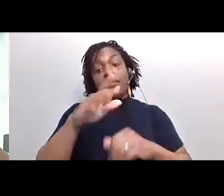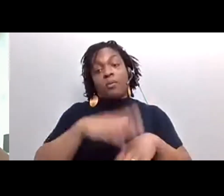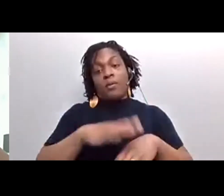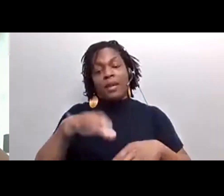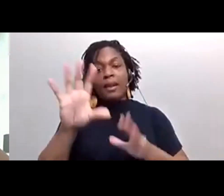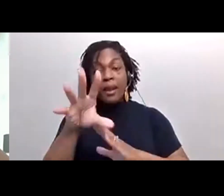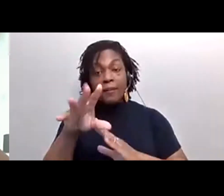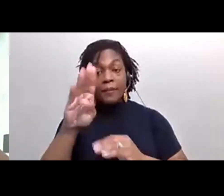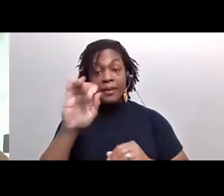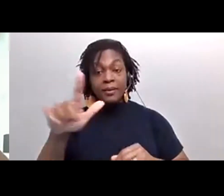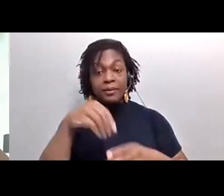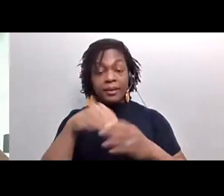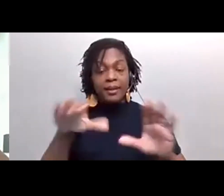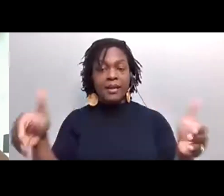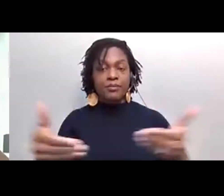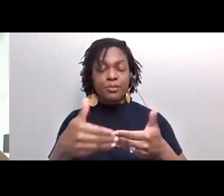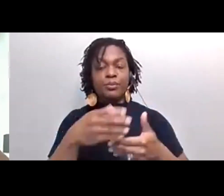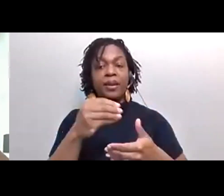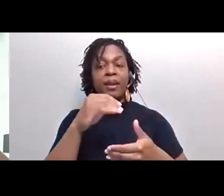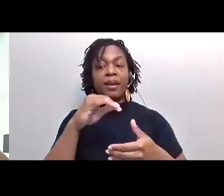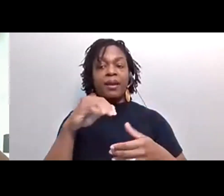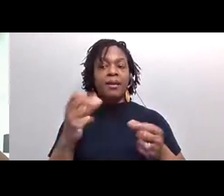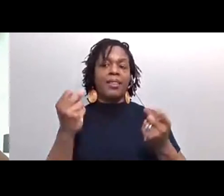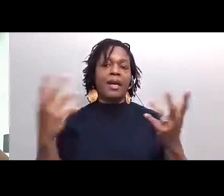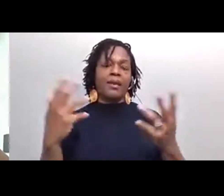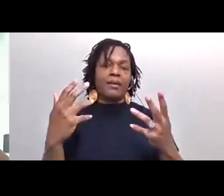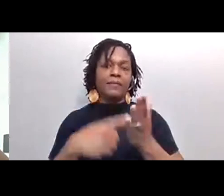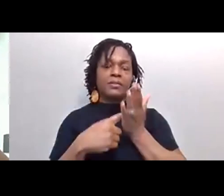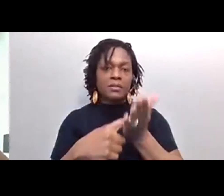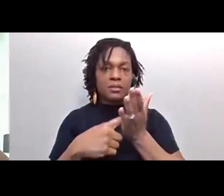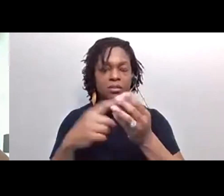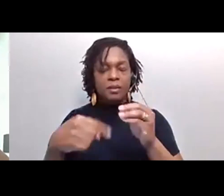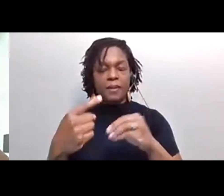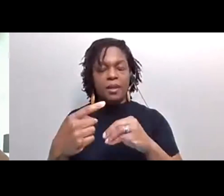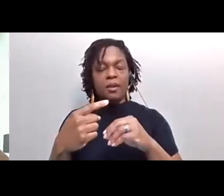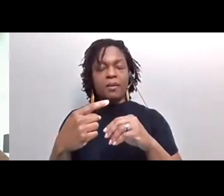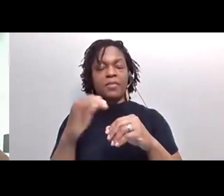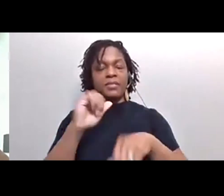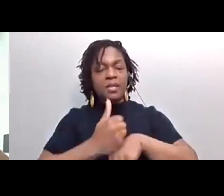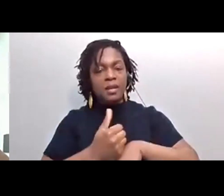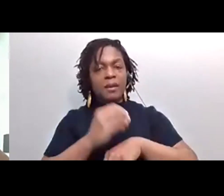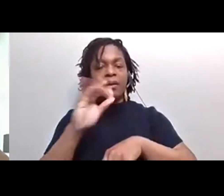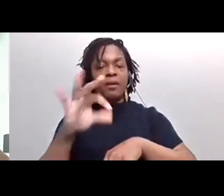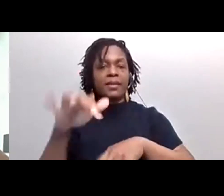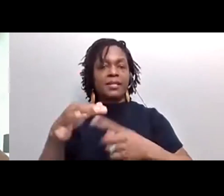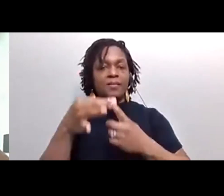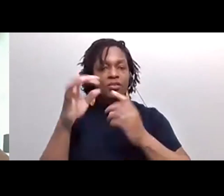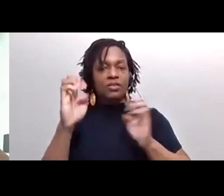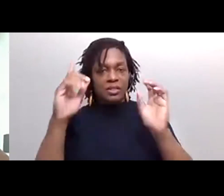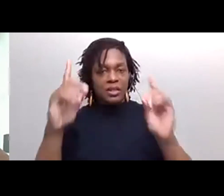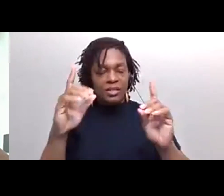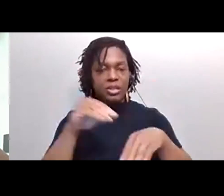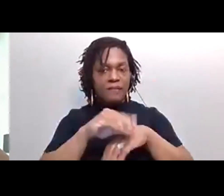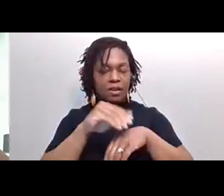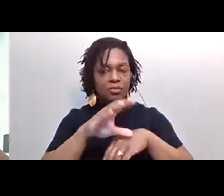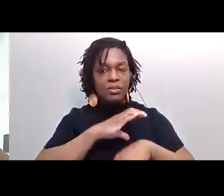the classrooms. A lot of talk around the setup of the special education advisory councils within